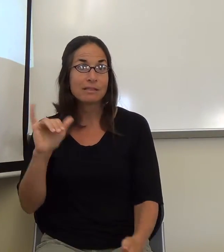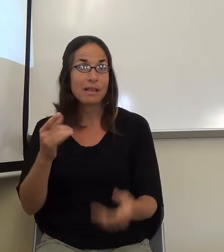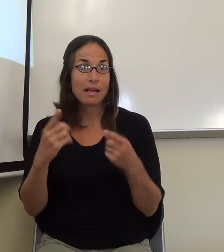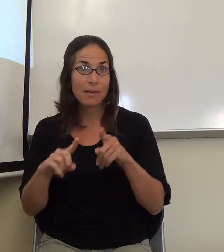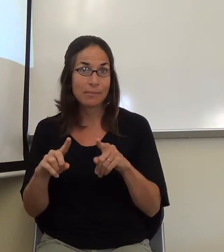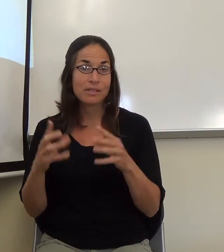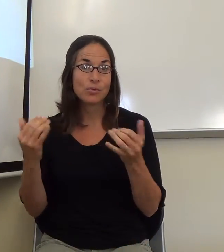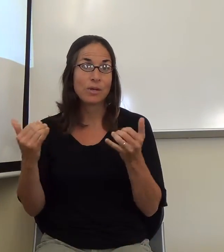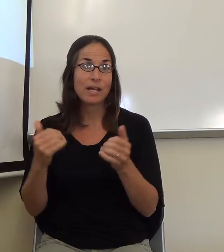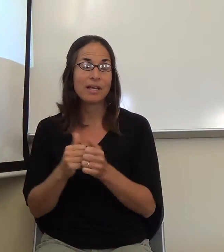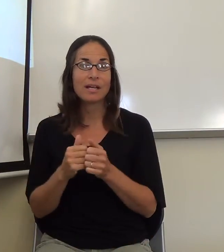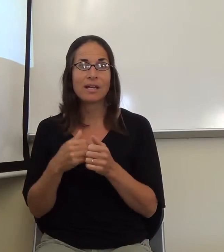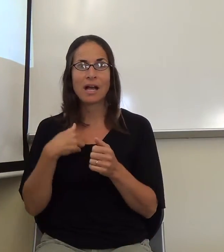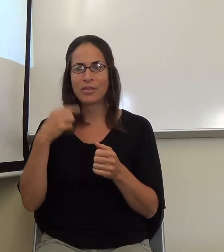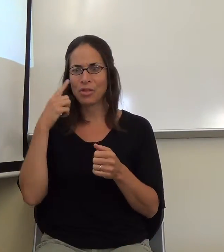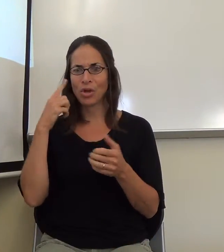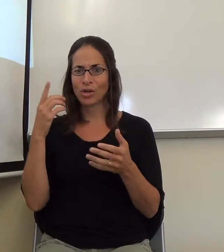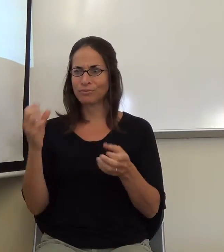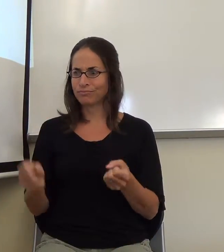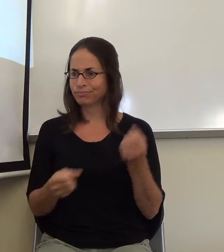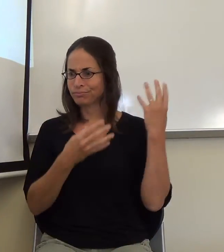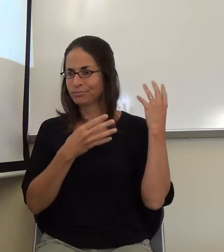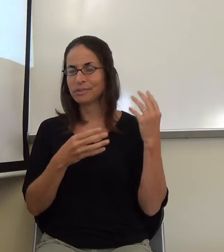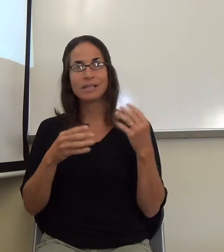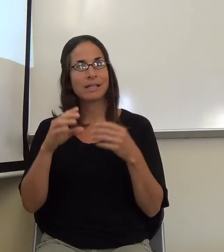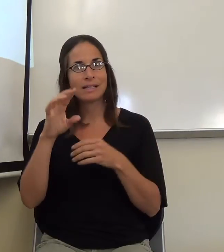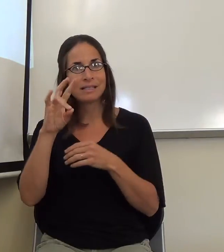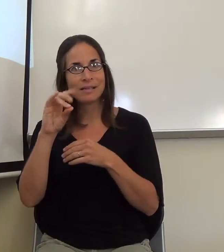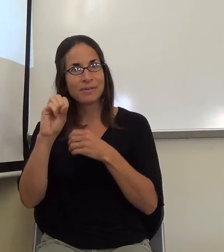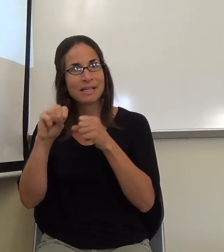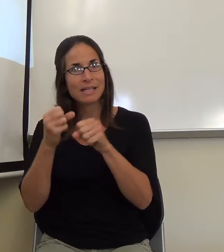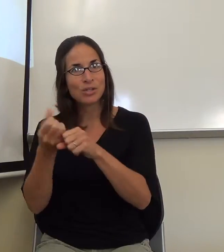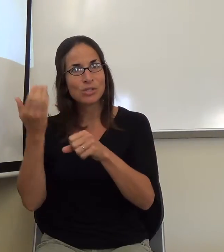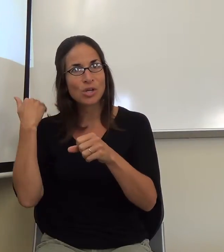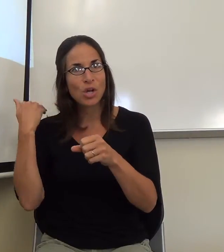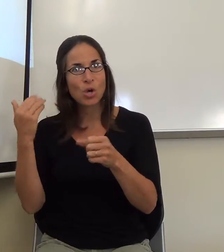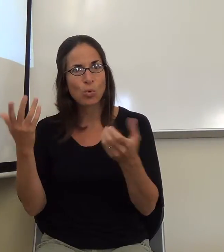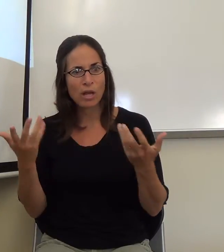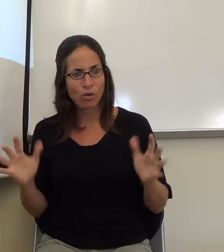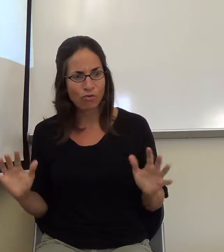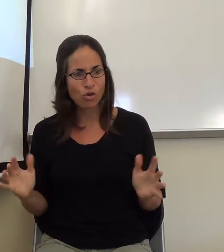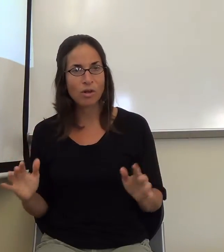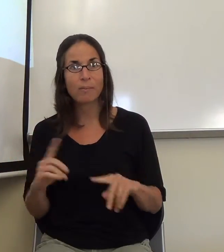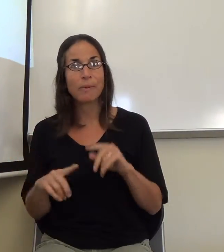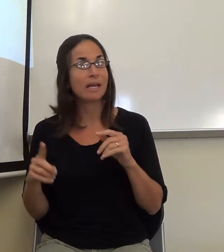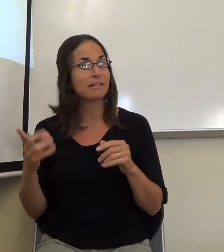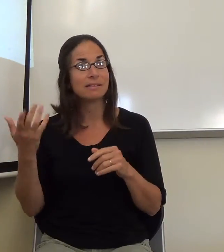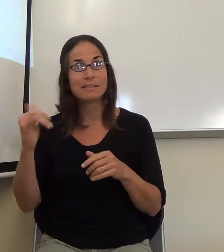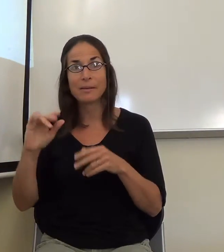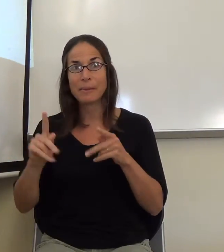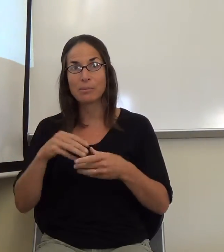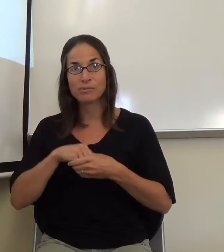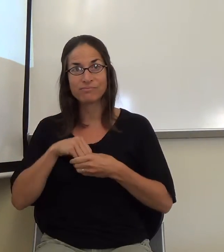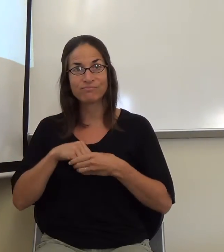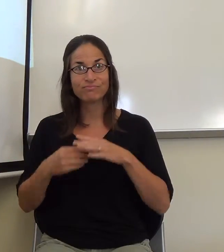You wouldn't think, 70 years ago, get over it already, but no. Okay, so it actually